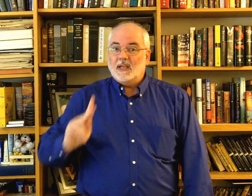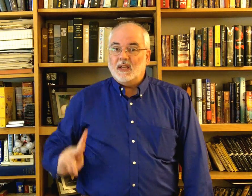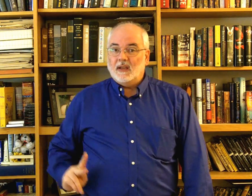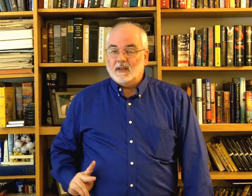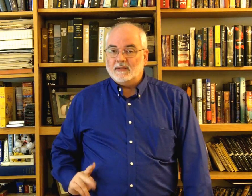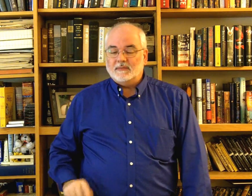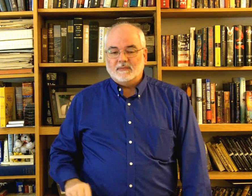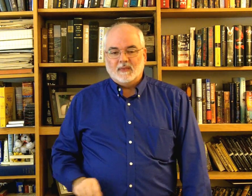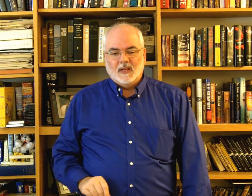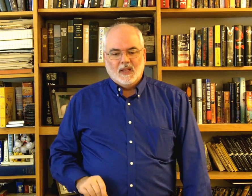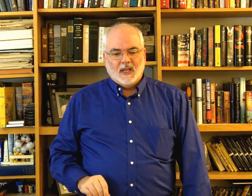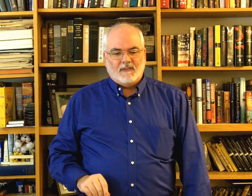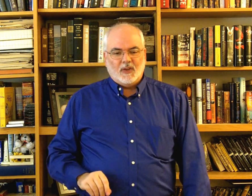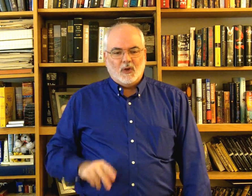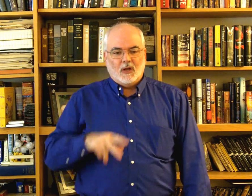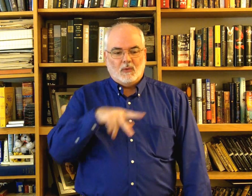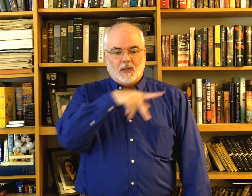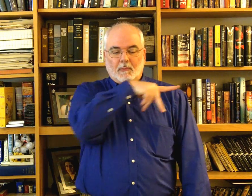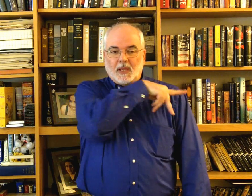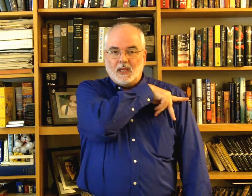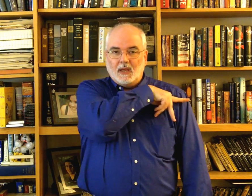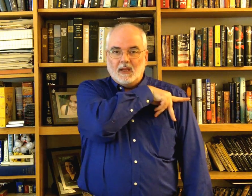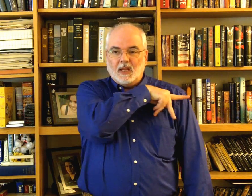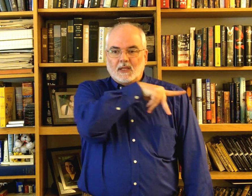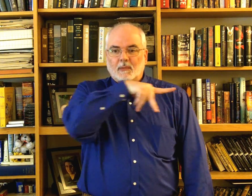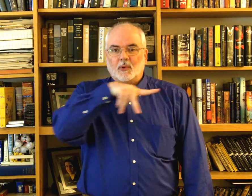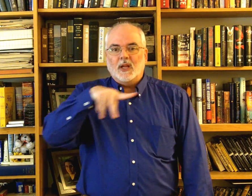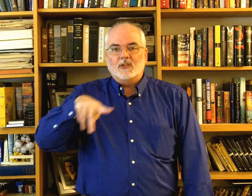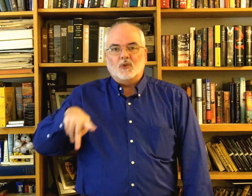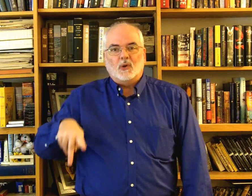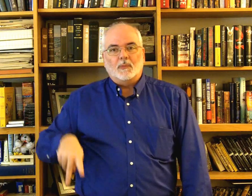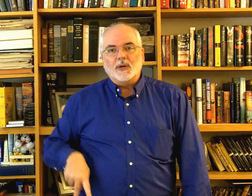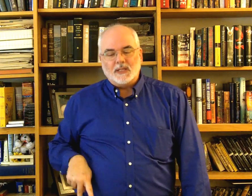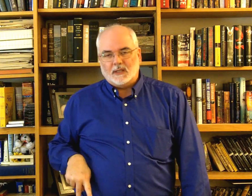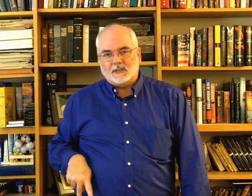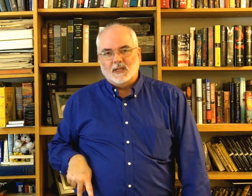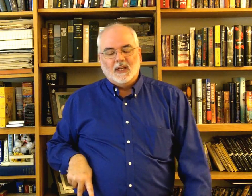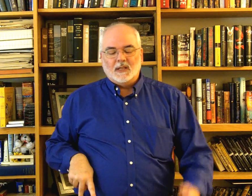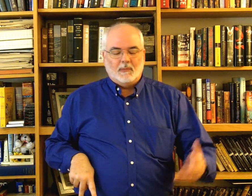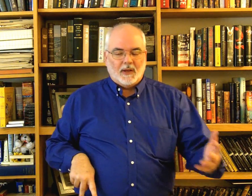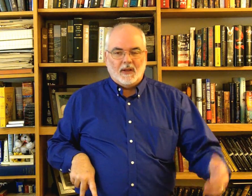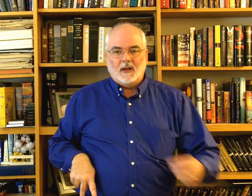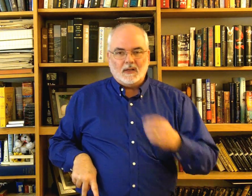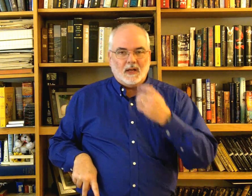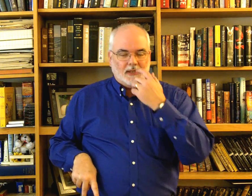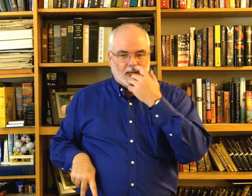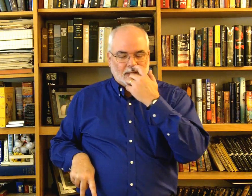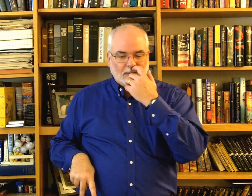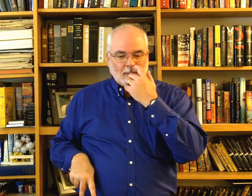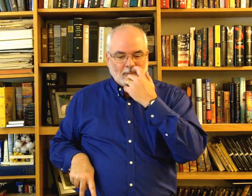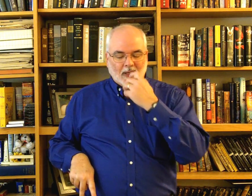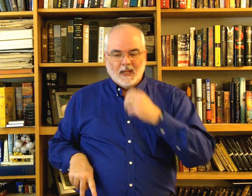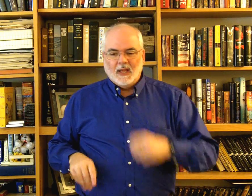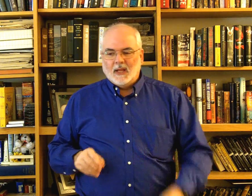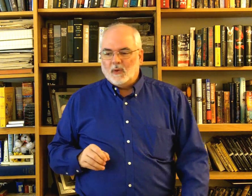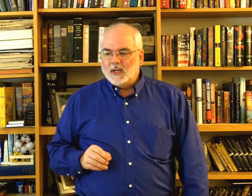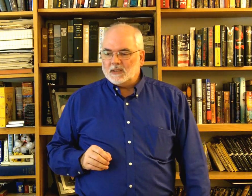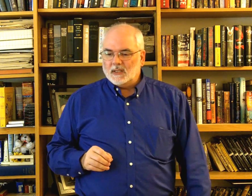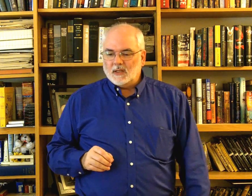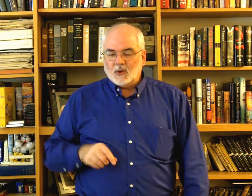king. If you do it with a P, it's a prince or a princess, depending on context. What else is there?